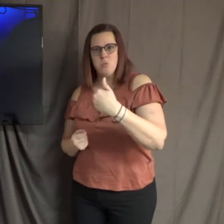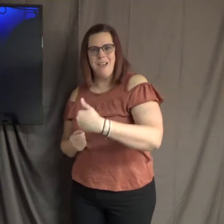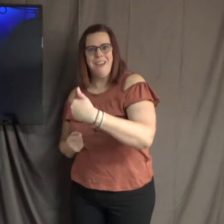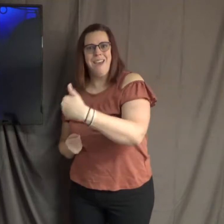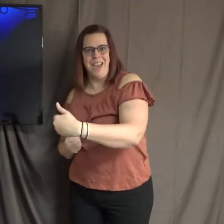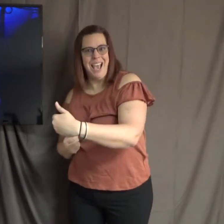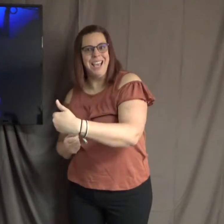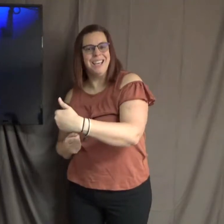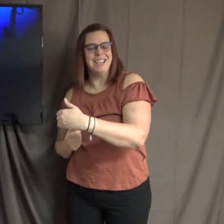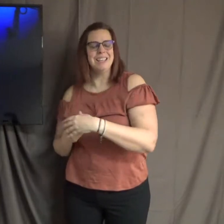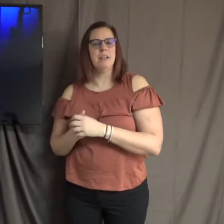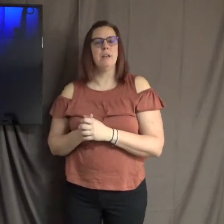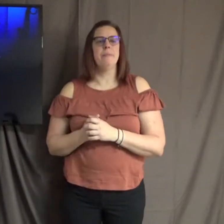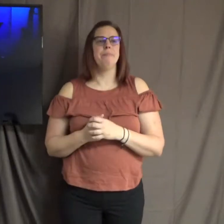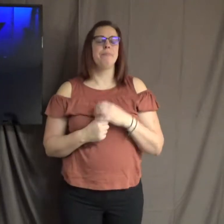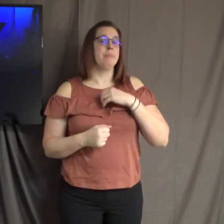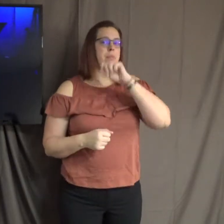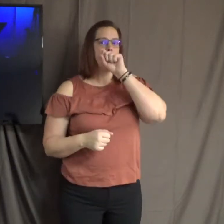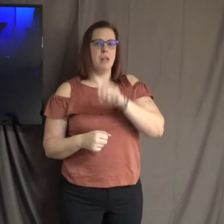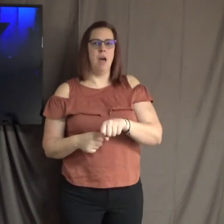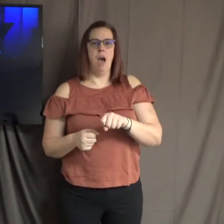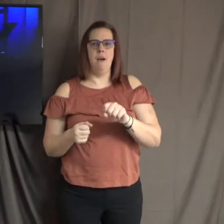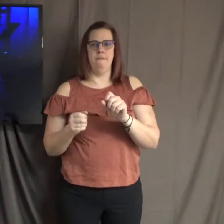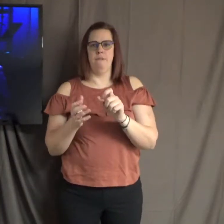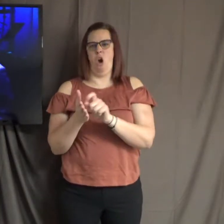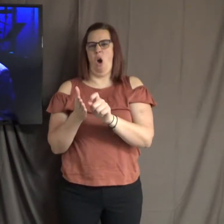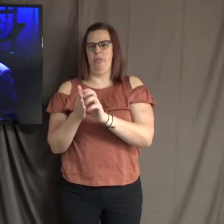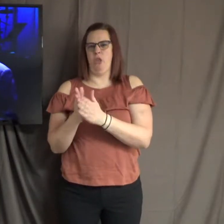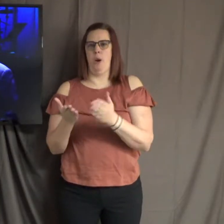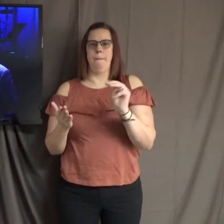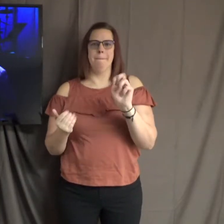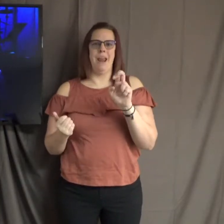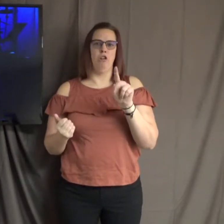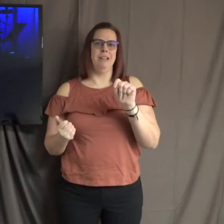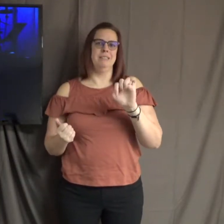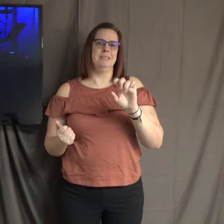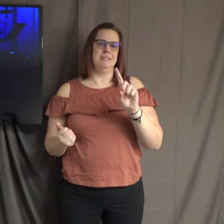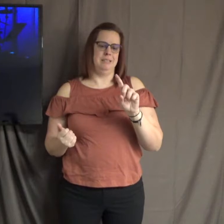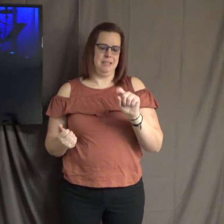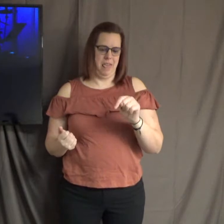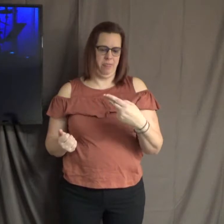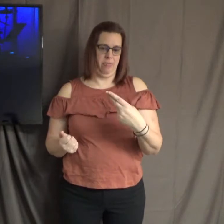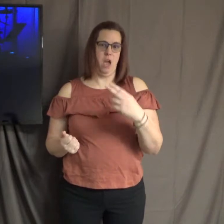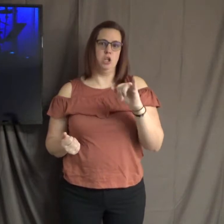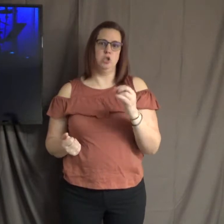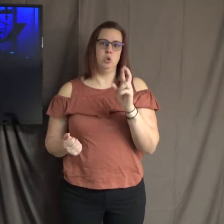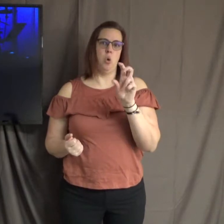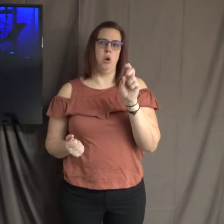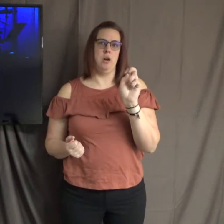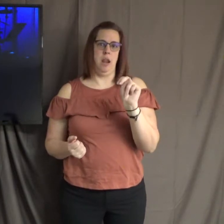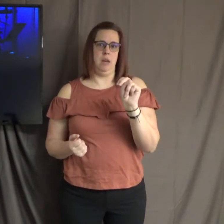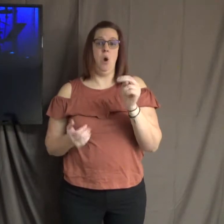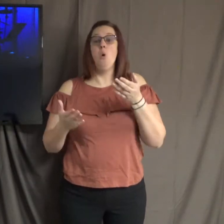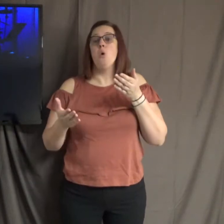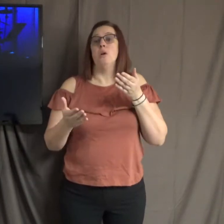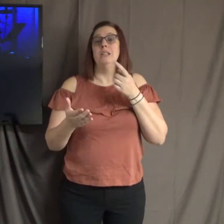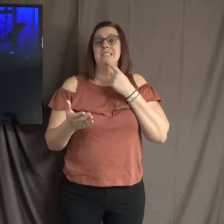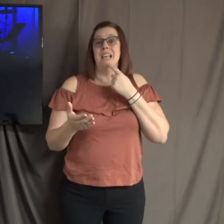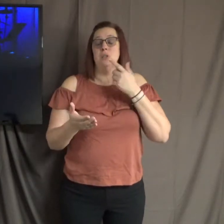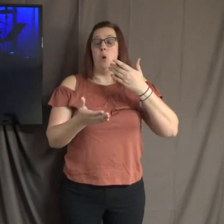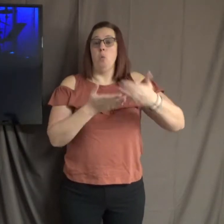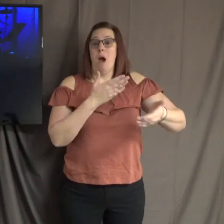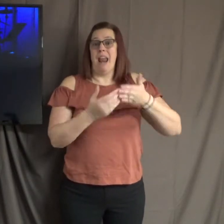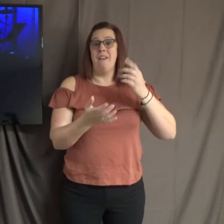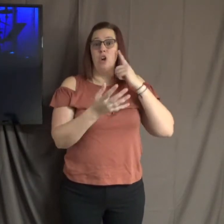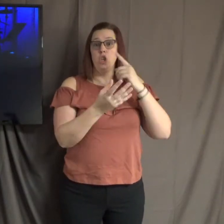I love how the author Meredith Jordan put it. She said, whatever you have forgotten you can remember. Whatever you